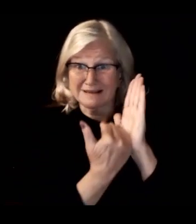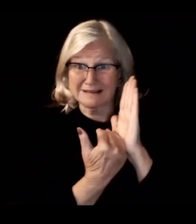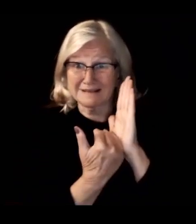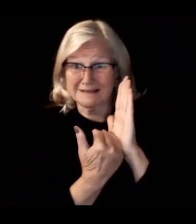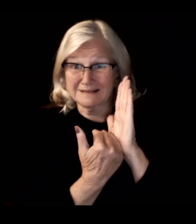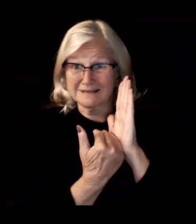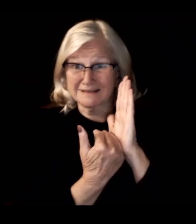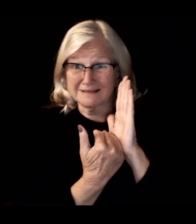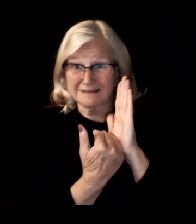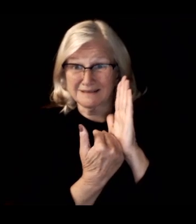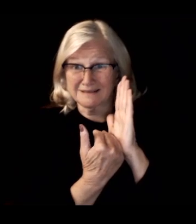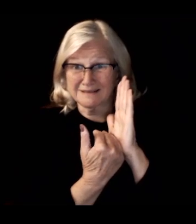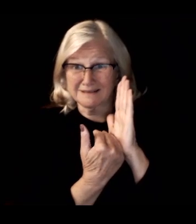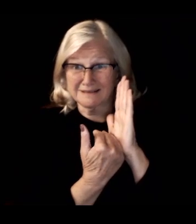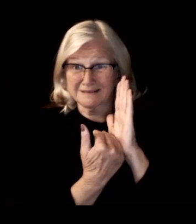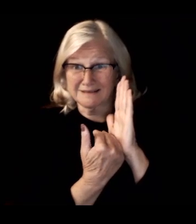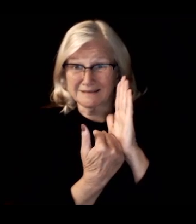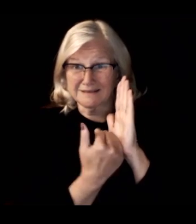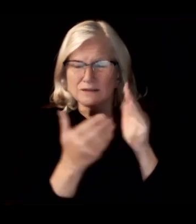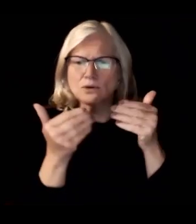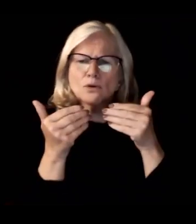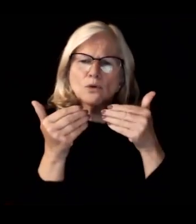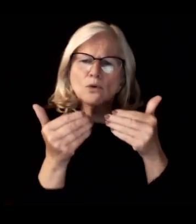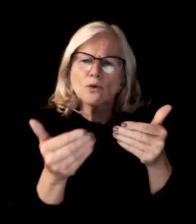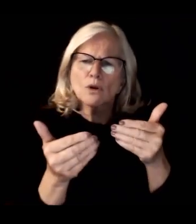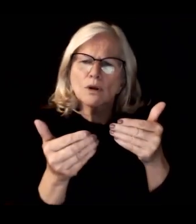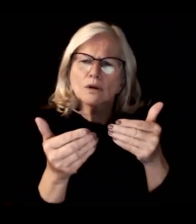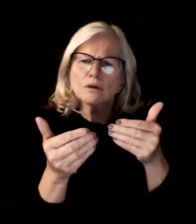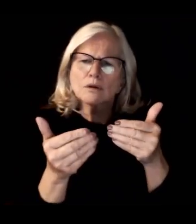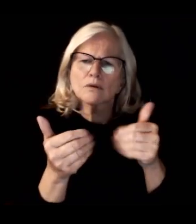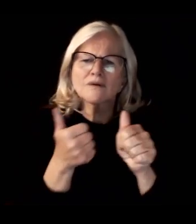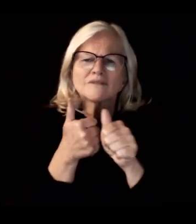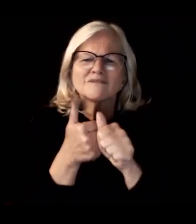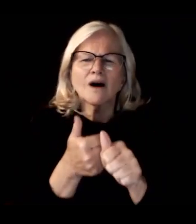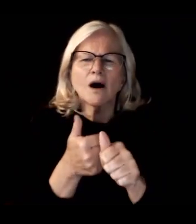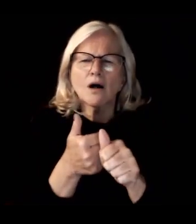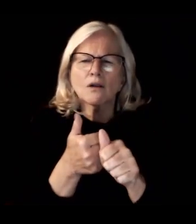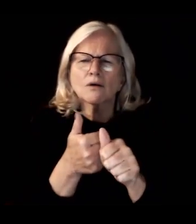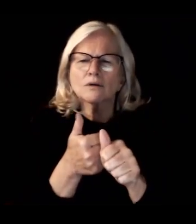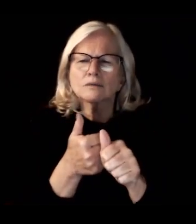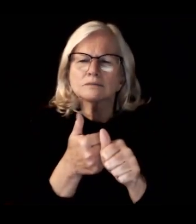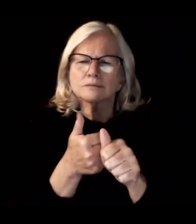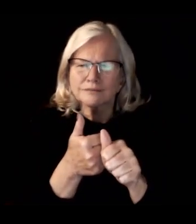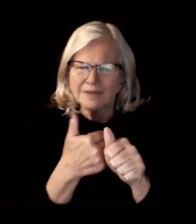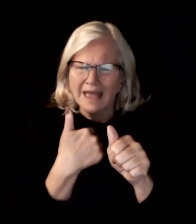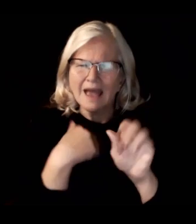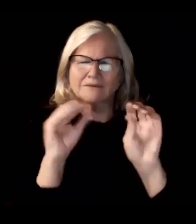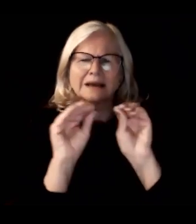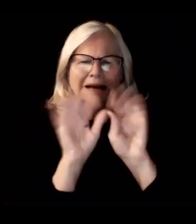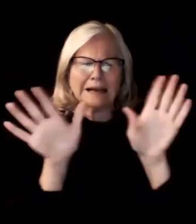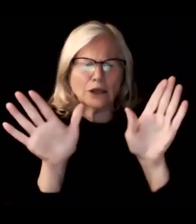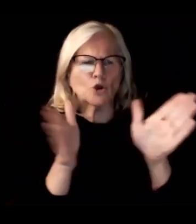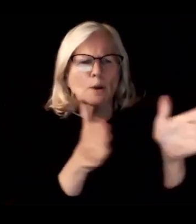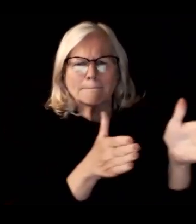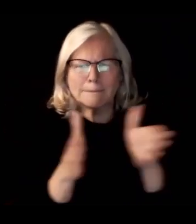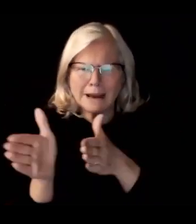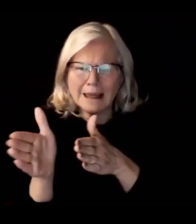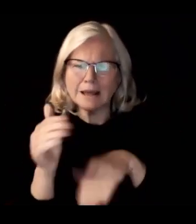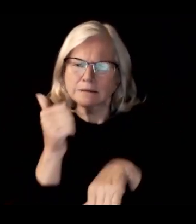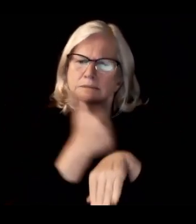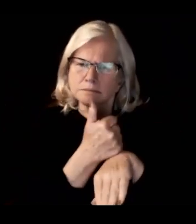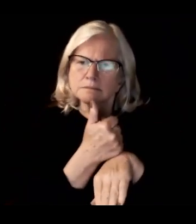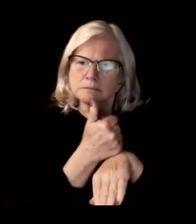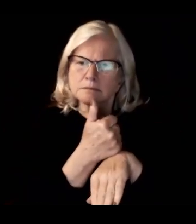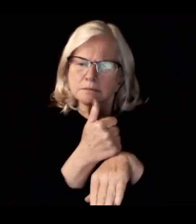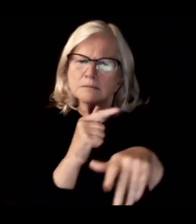been successful with the guidance indicated that it is good to have a clear planning up front, to start slow, and to